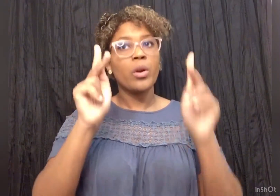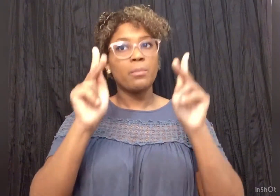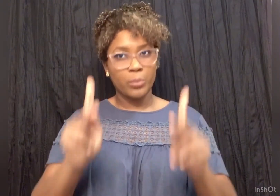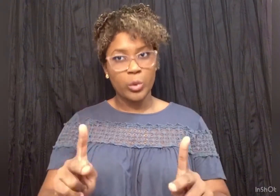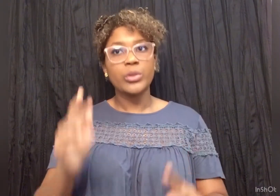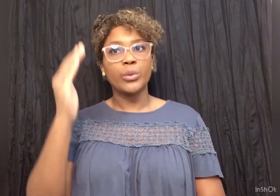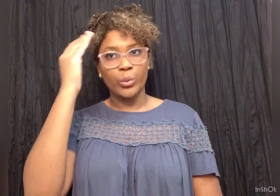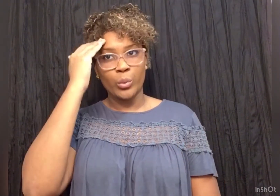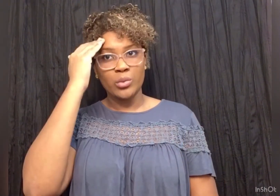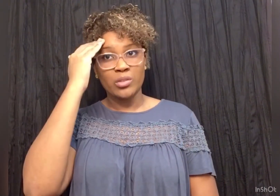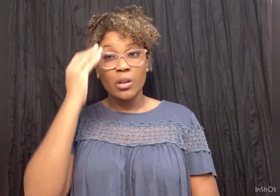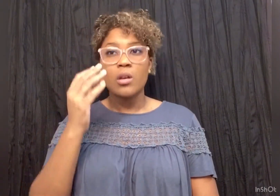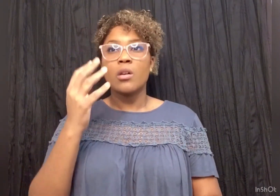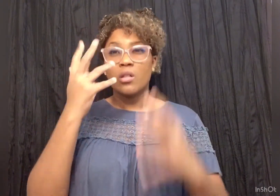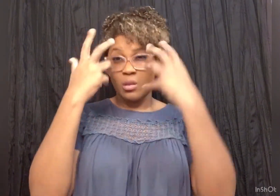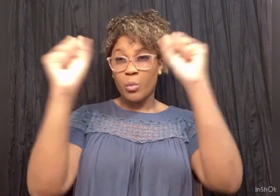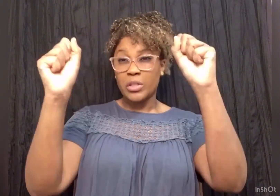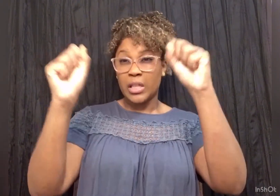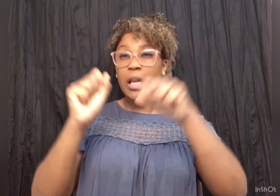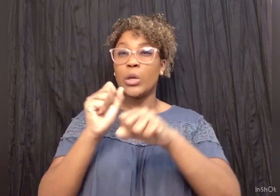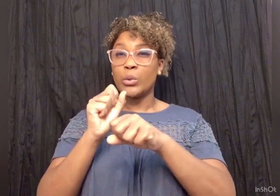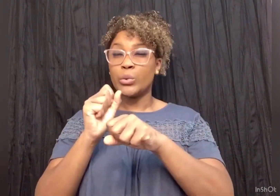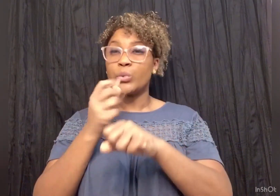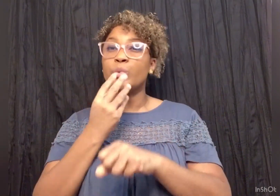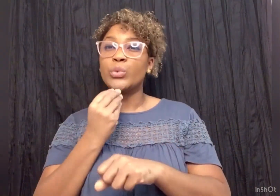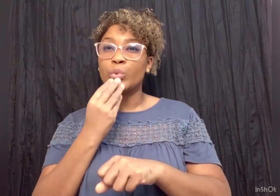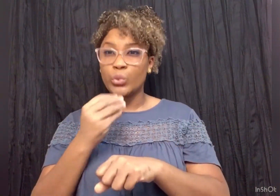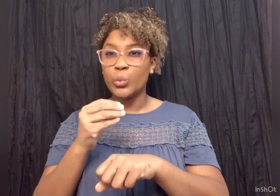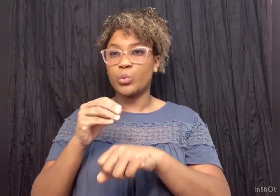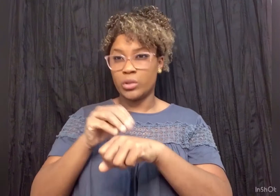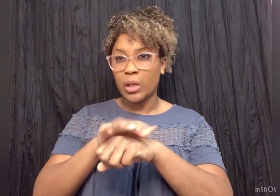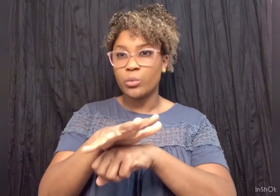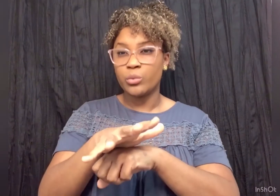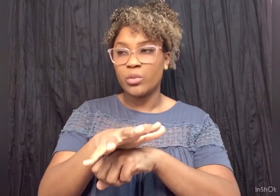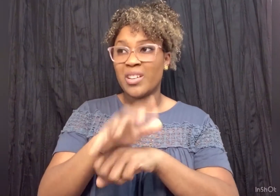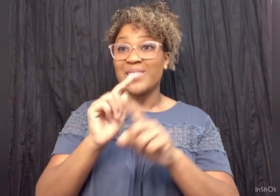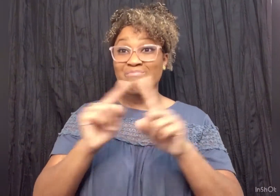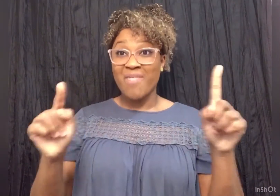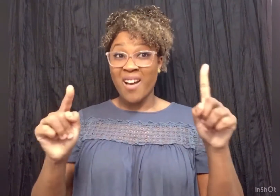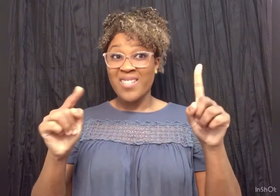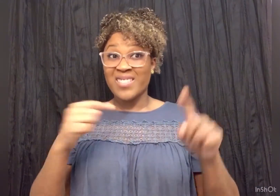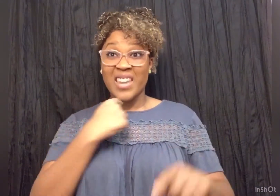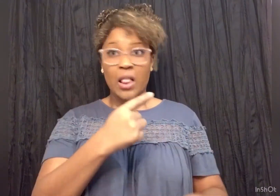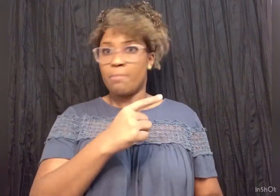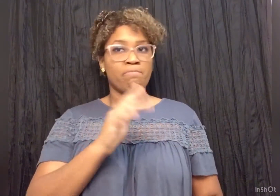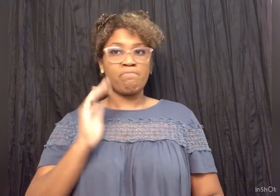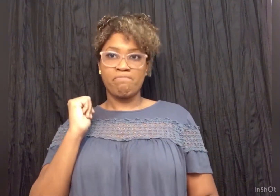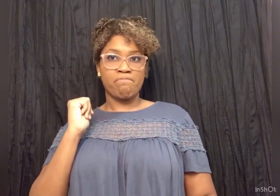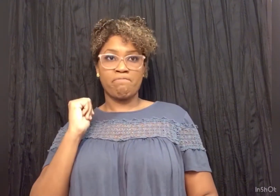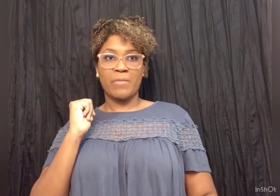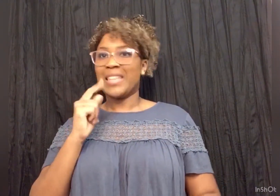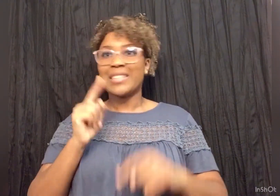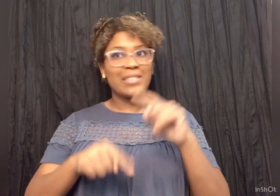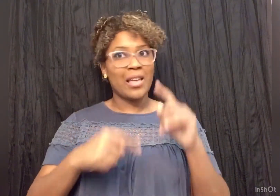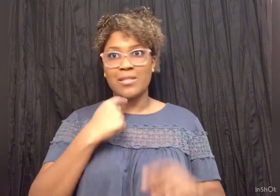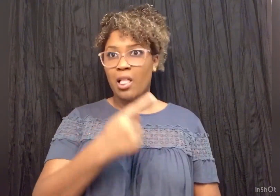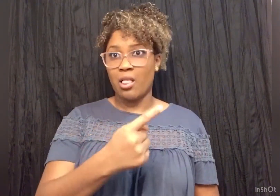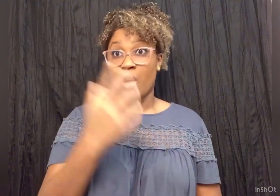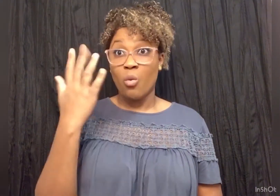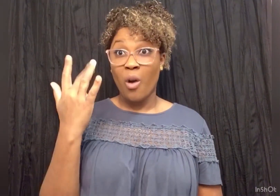Council. But he would not tell, or could not tell. The Gestapo had threatened to shoot